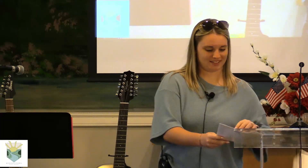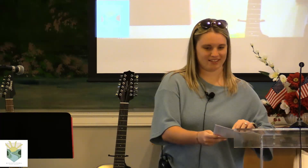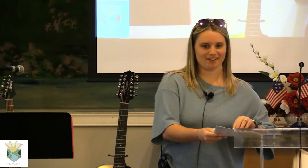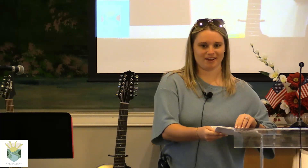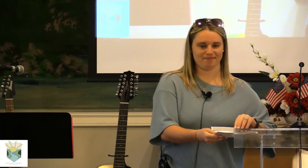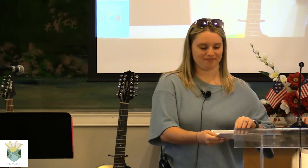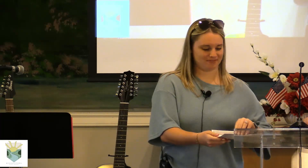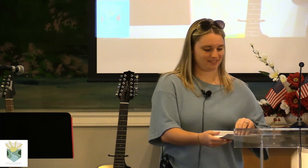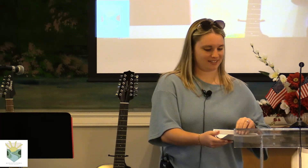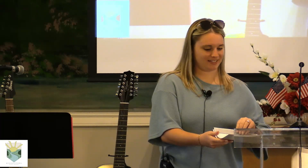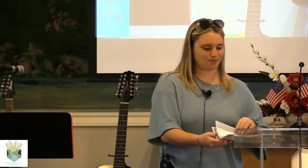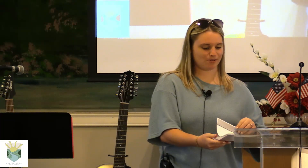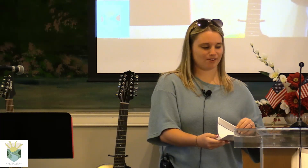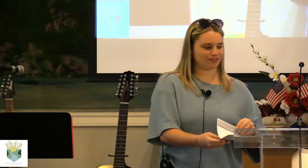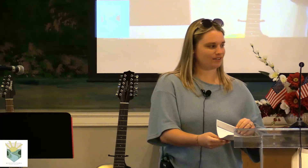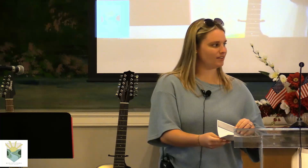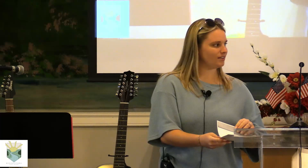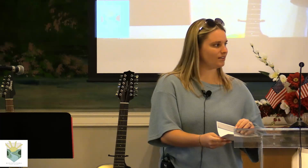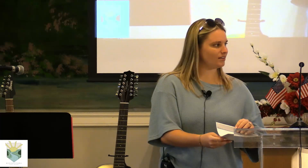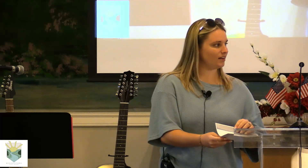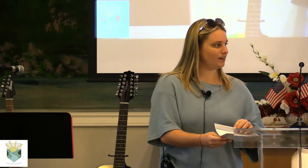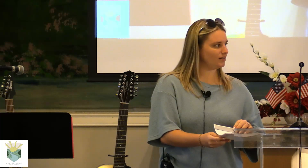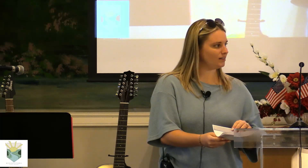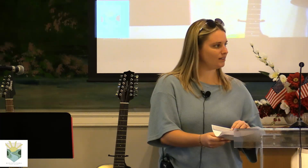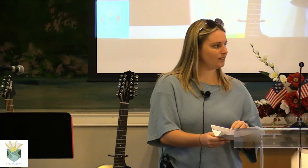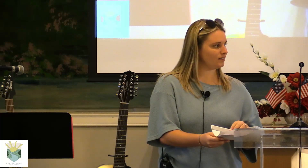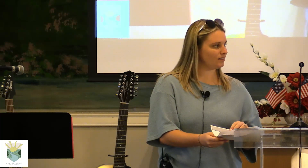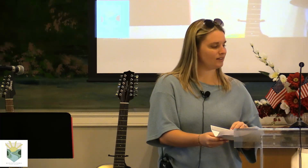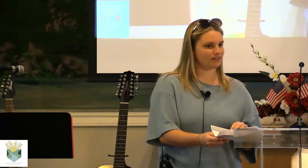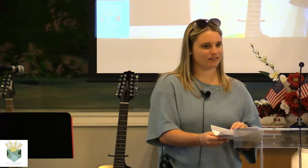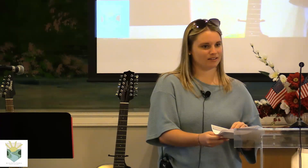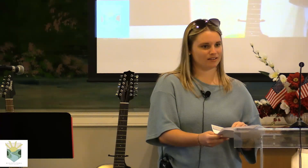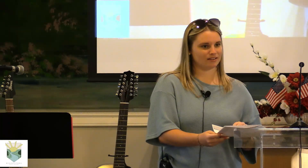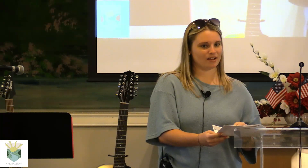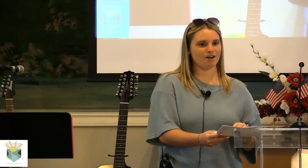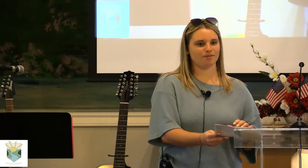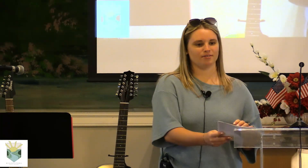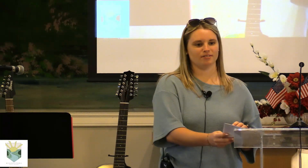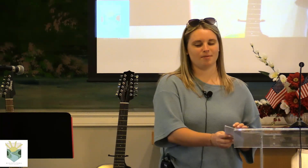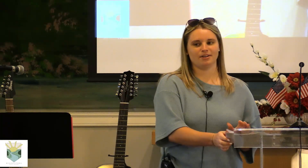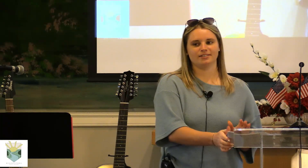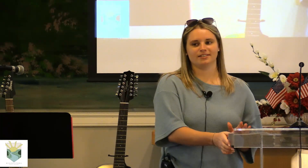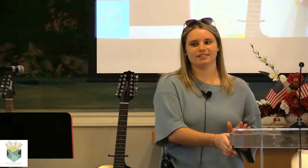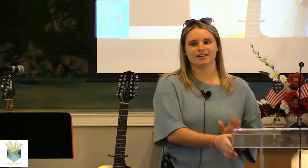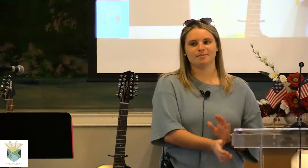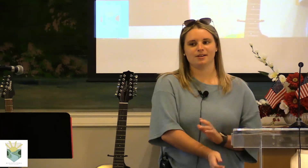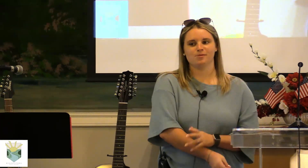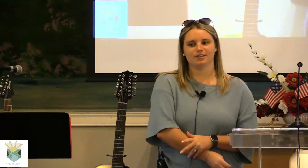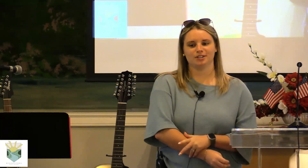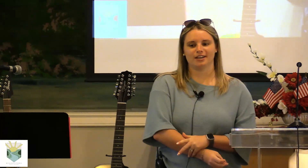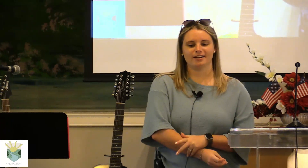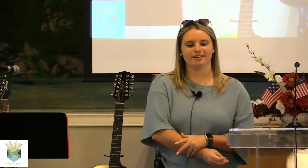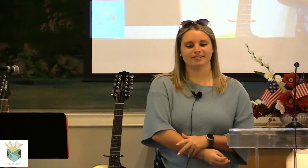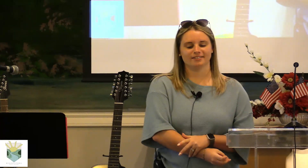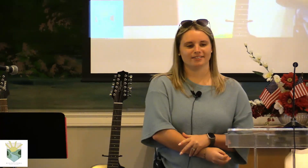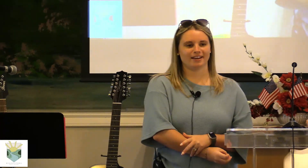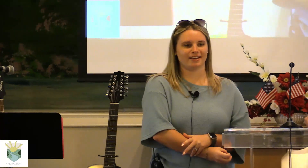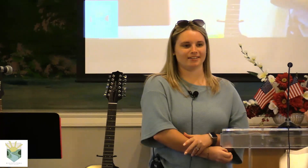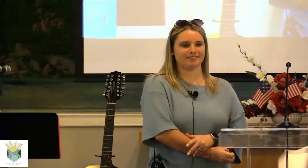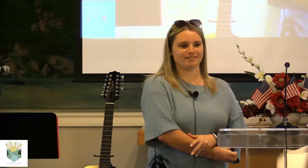Okay, You wanna So ask if we'll- he wants to share? huh? Does anyone want to share? Or Oh, try? I mean, does anybody want to share, like,